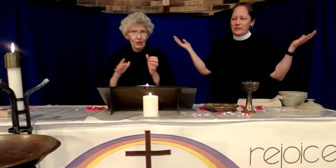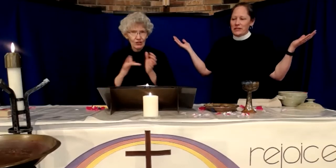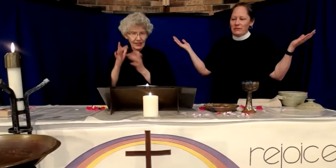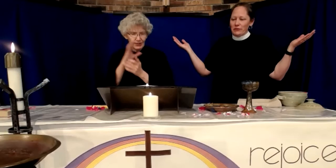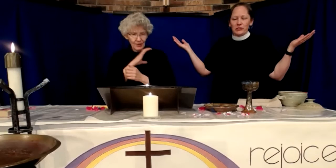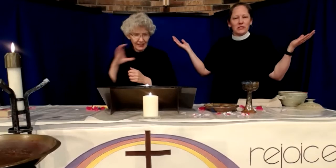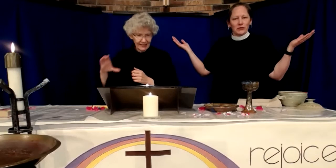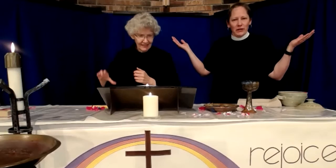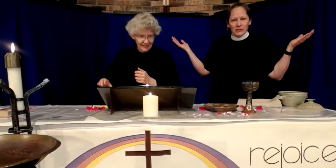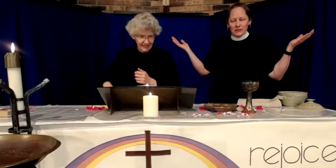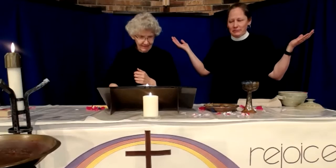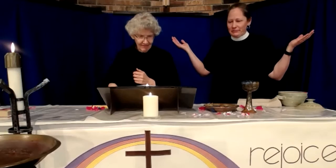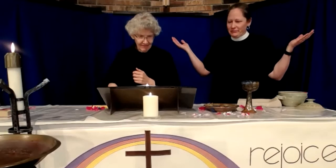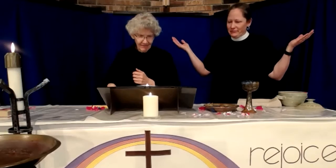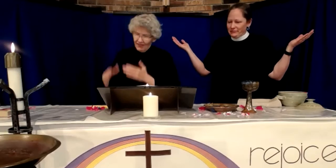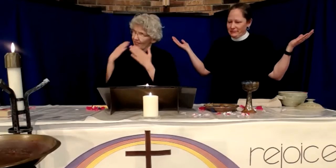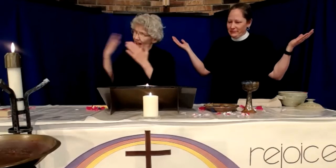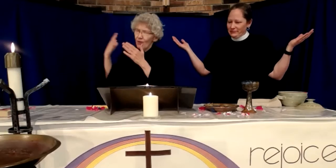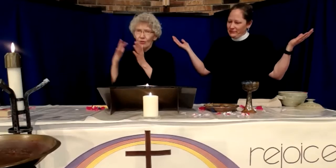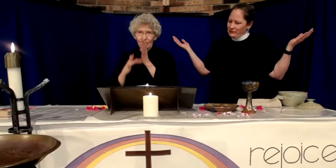through our Savior, Jesus Christ.